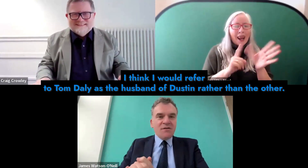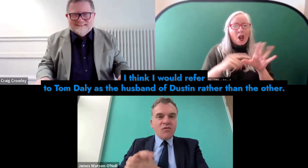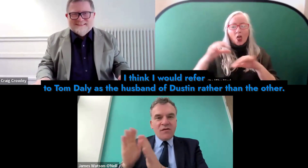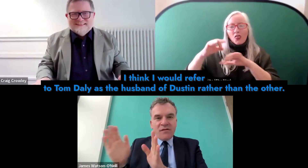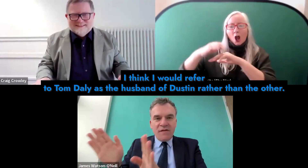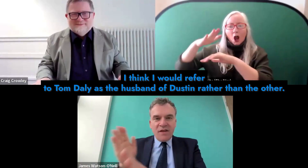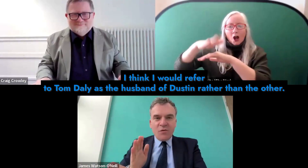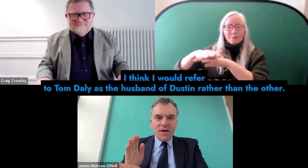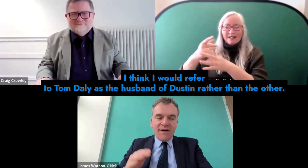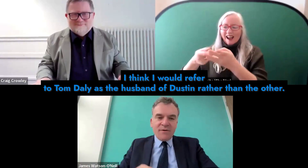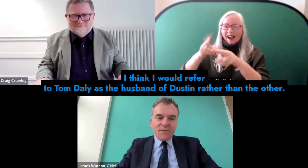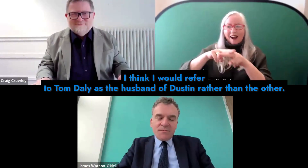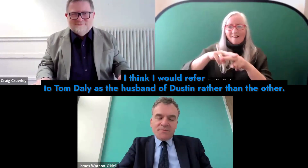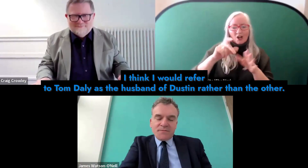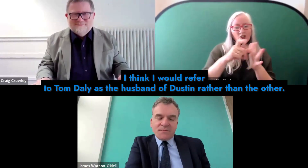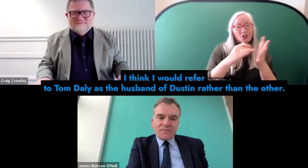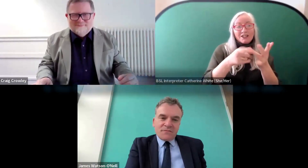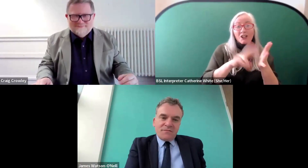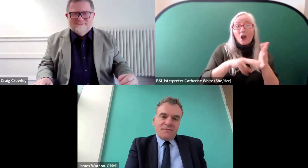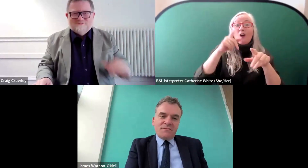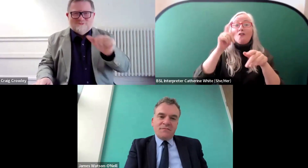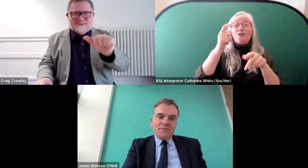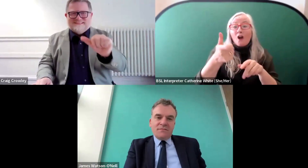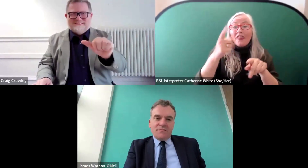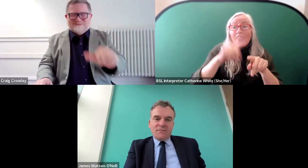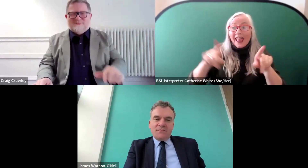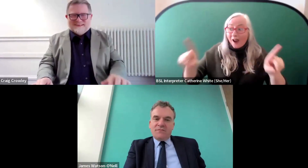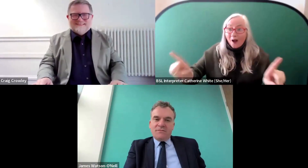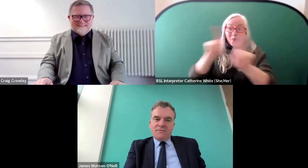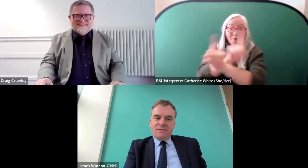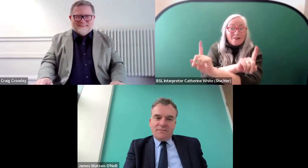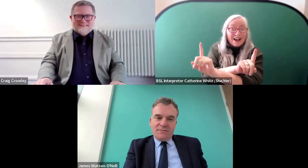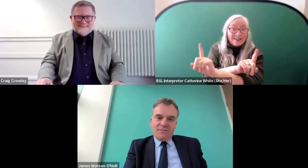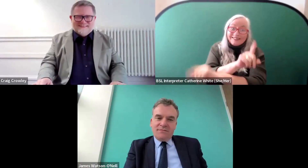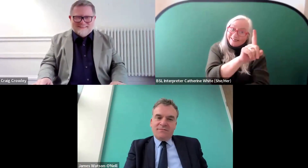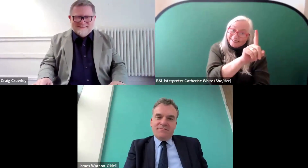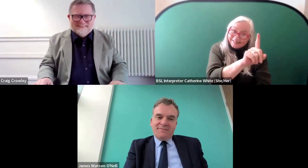of Dustin rather than the other way around.